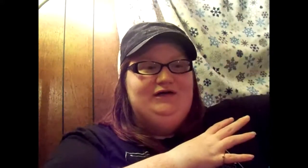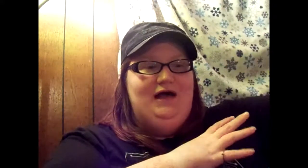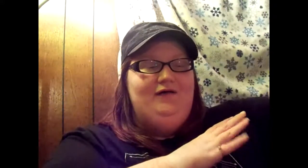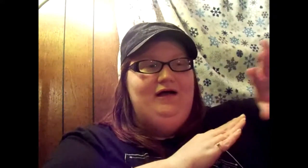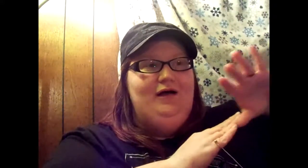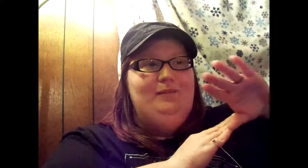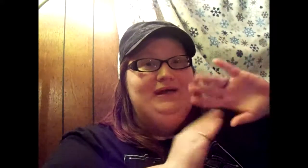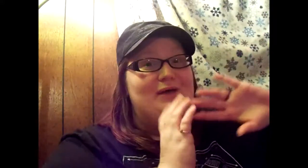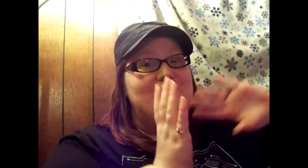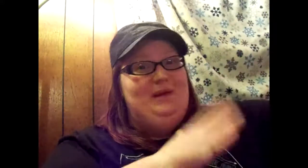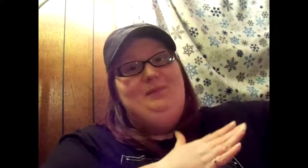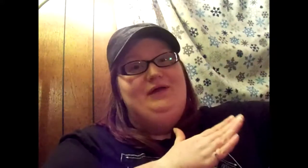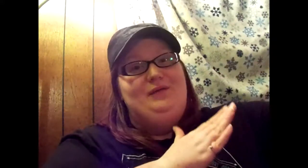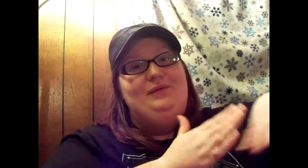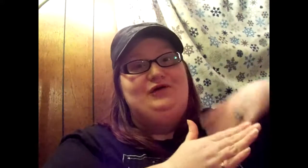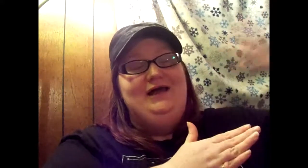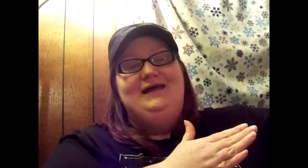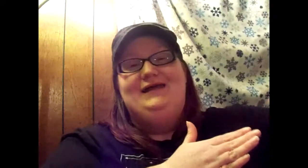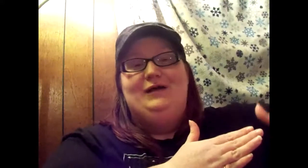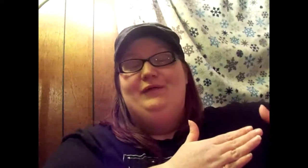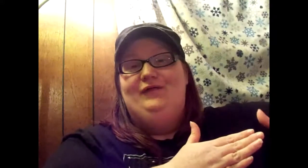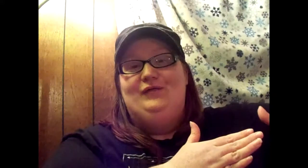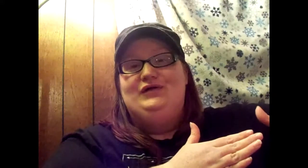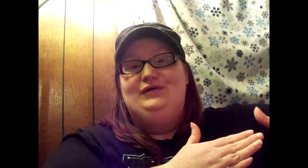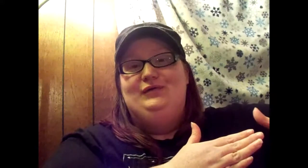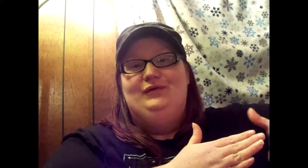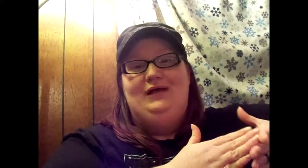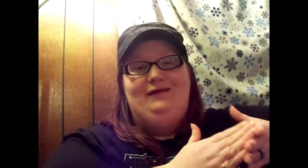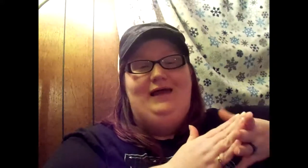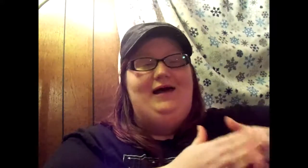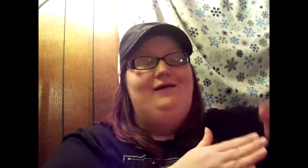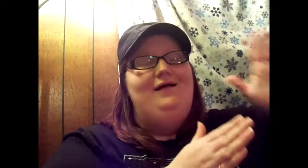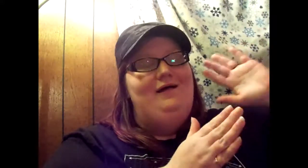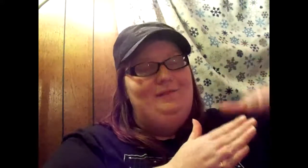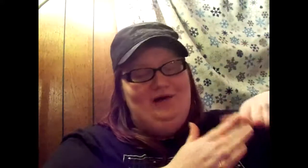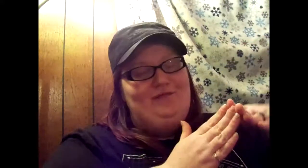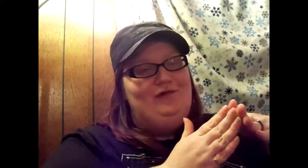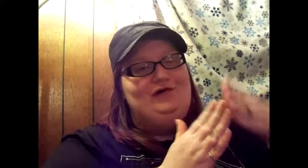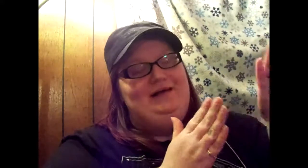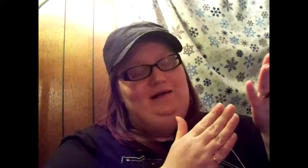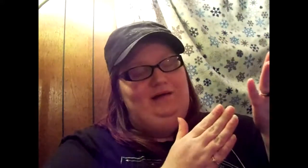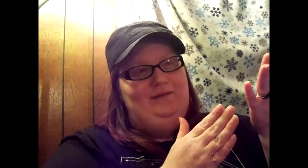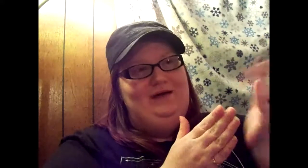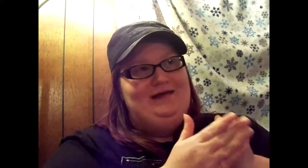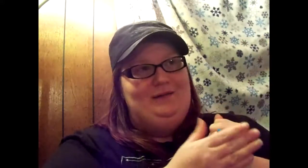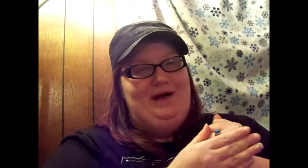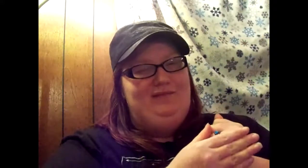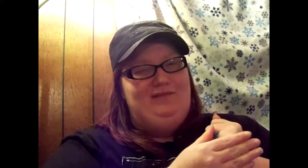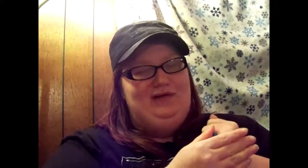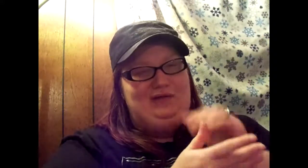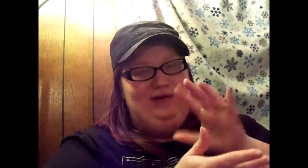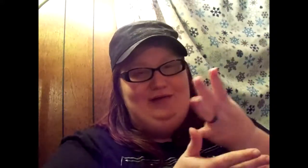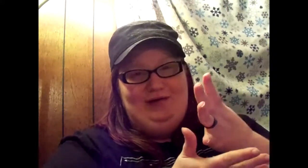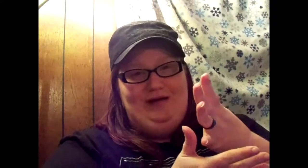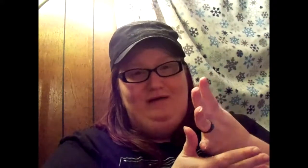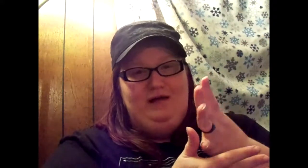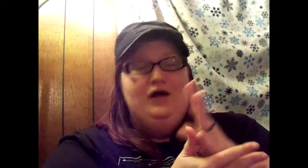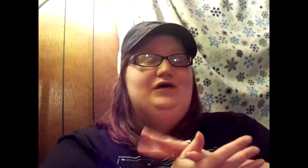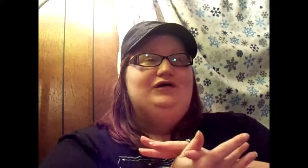stuff, but there were people there. We were trying to get there before school let out, but unfortunately we got there about 3:30, so